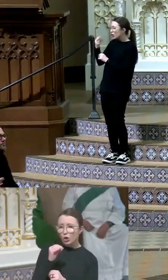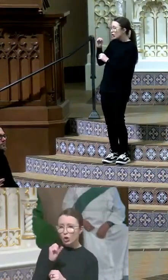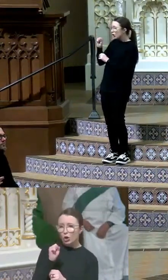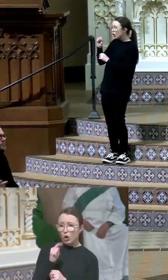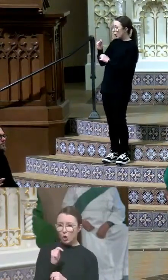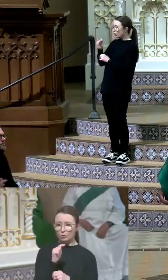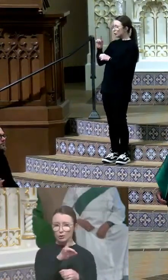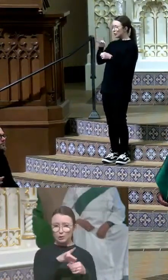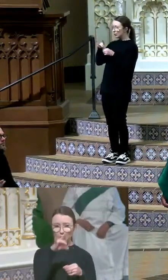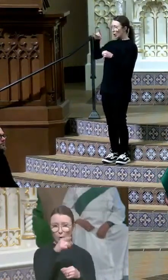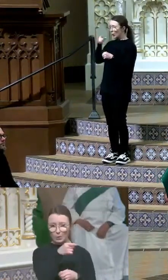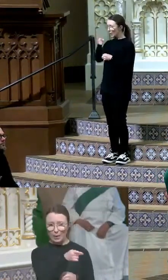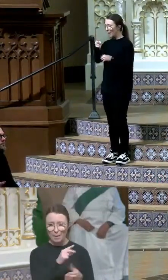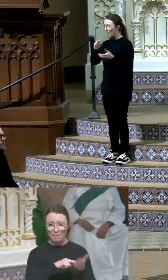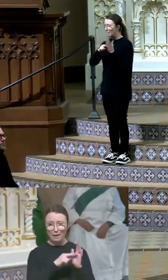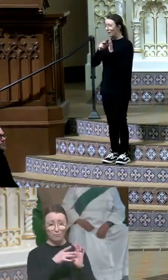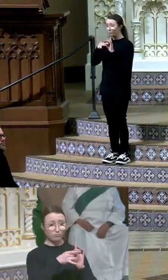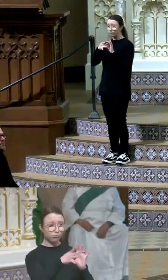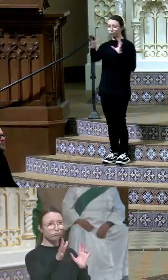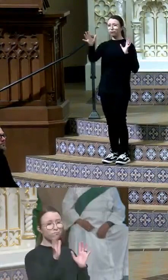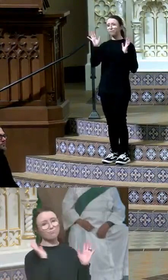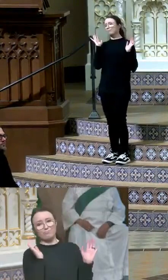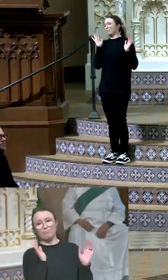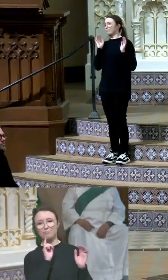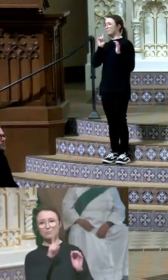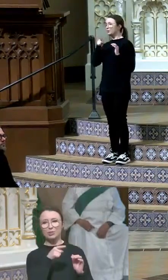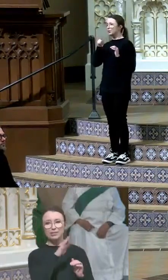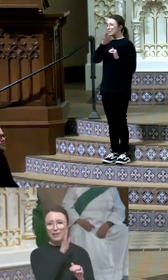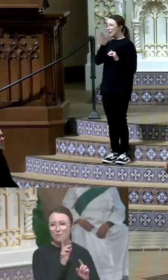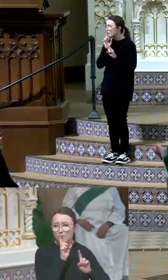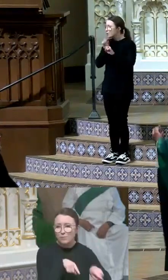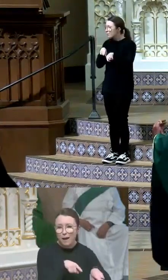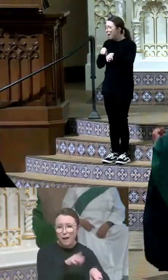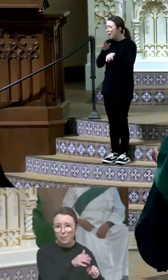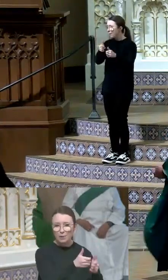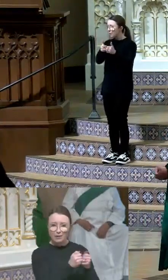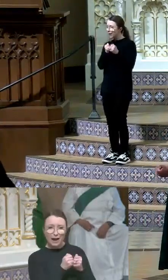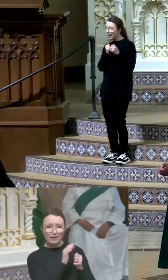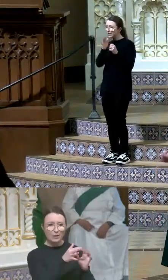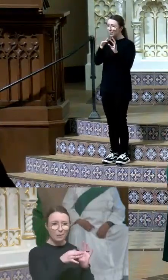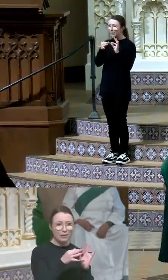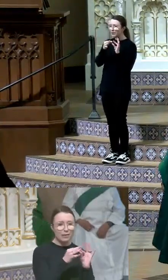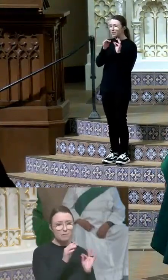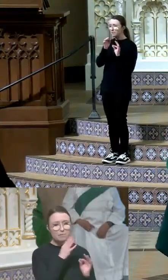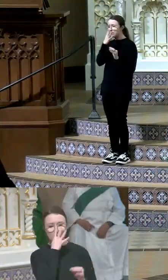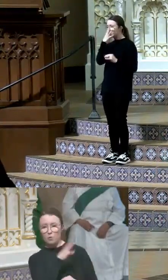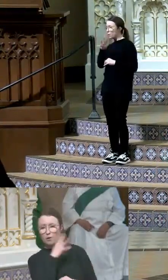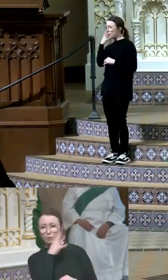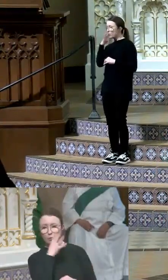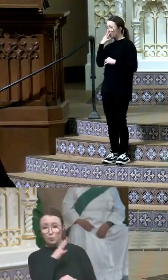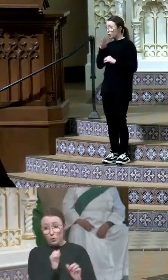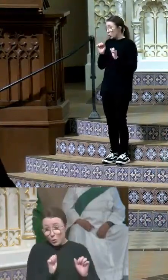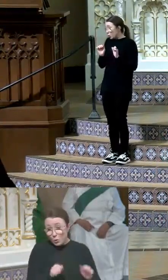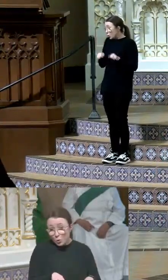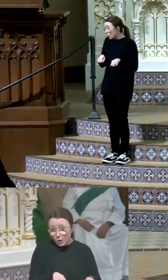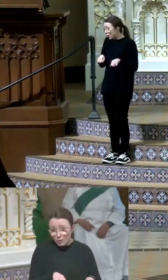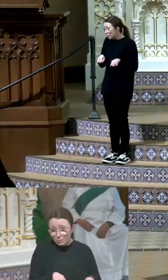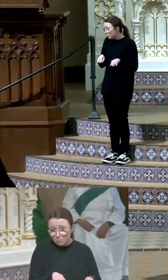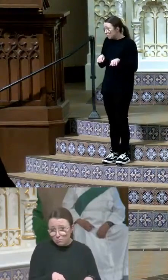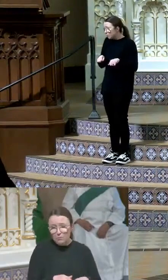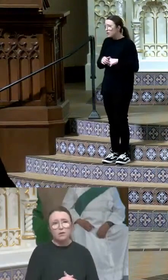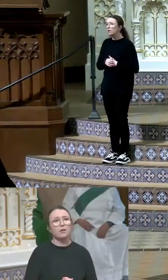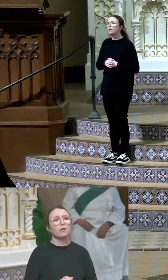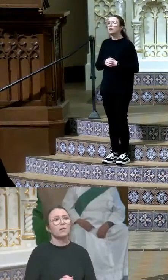Our society, sisters and brothers who have felt that their voices have been silenced